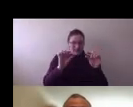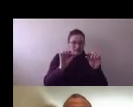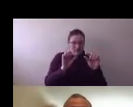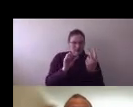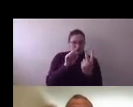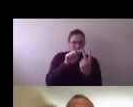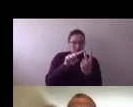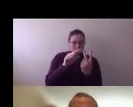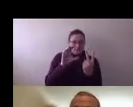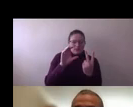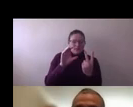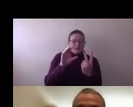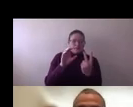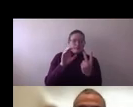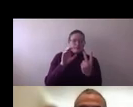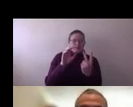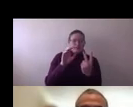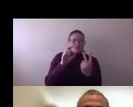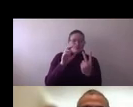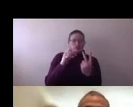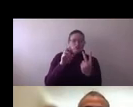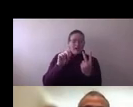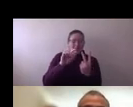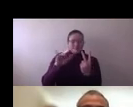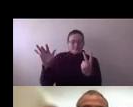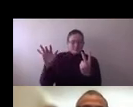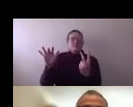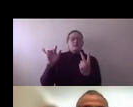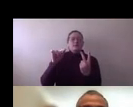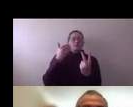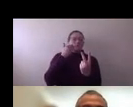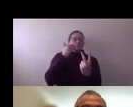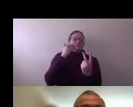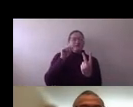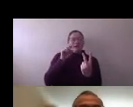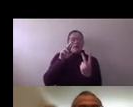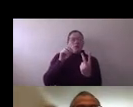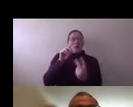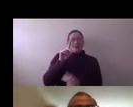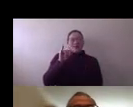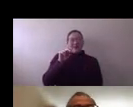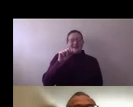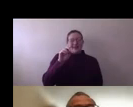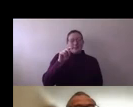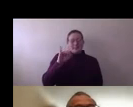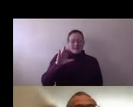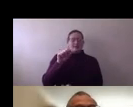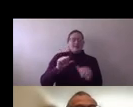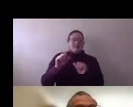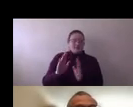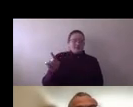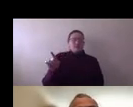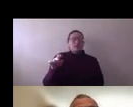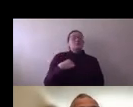Chen Xuesen, who became well-known aerodynamic scientist. So as I